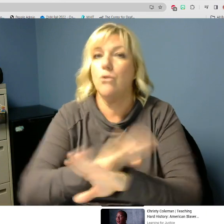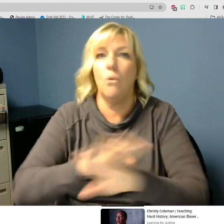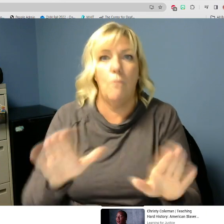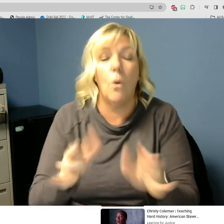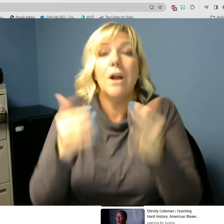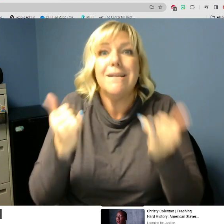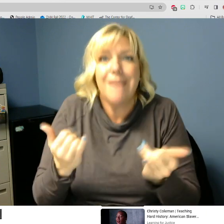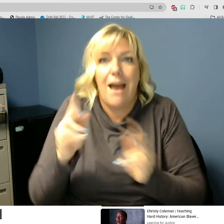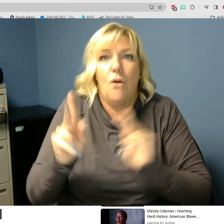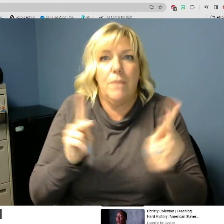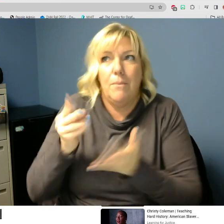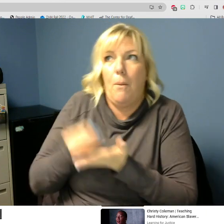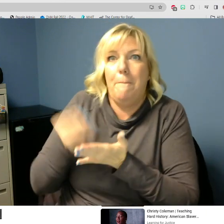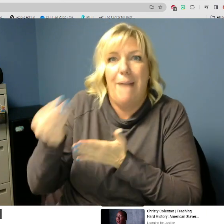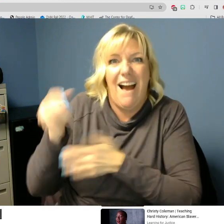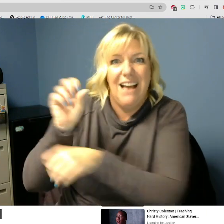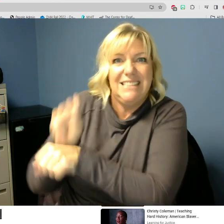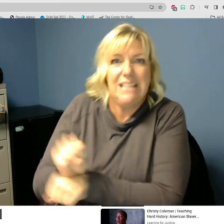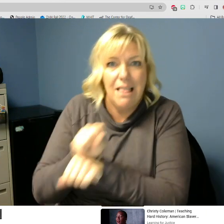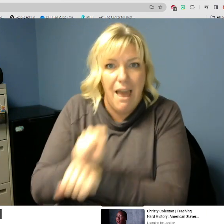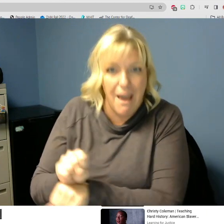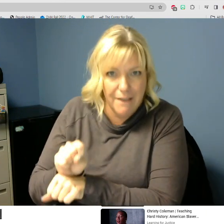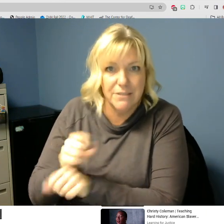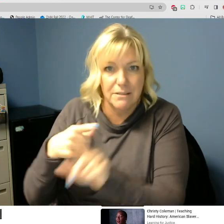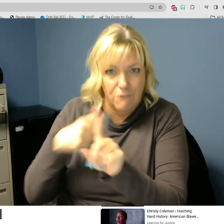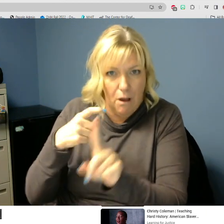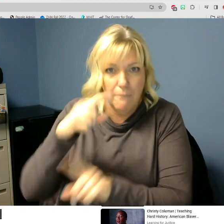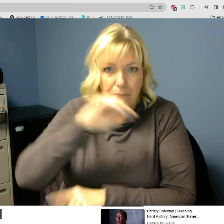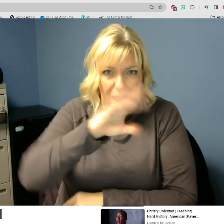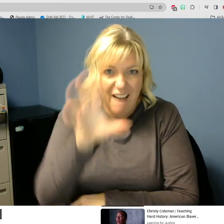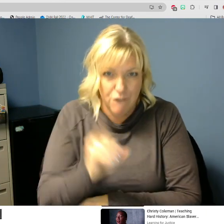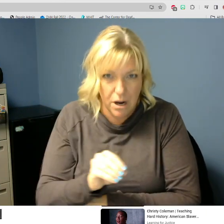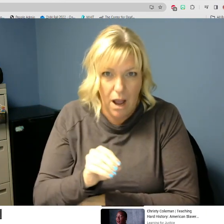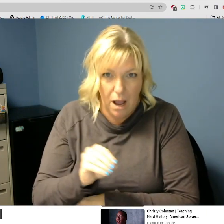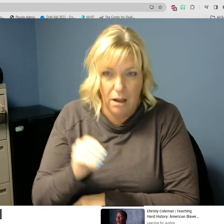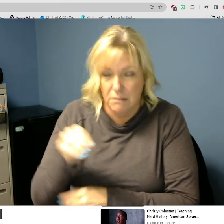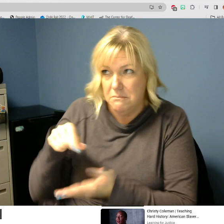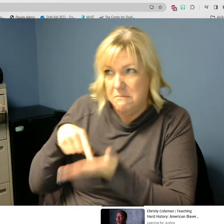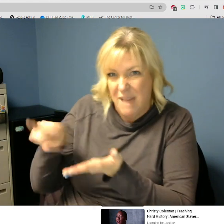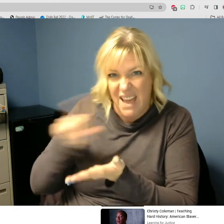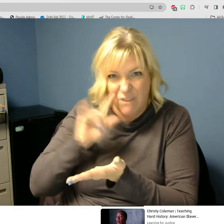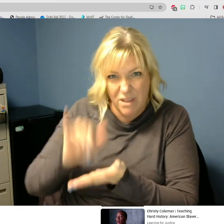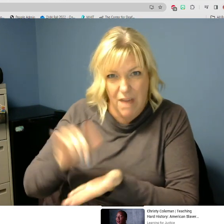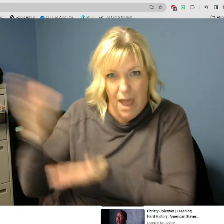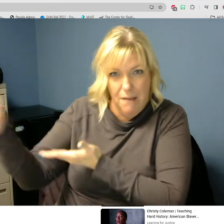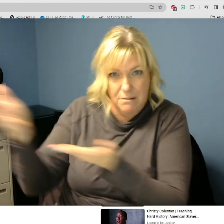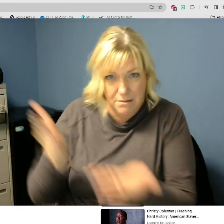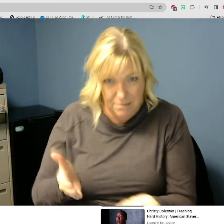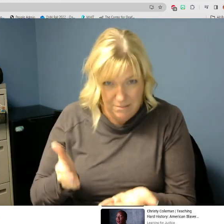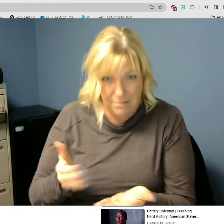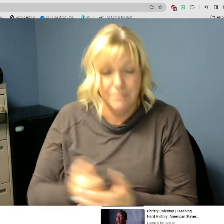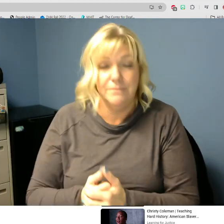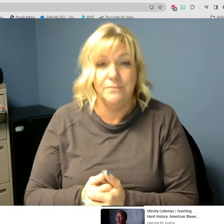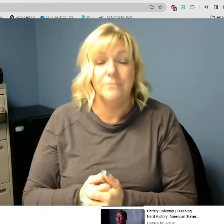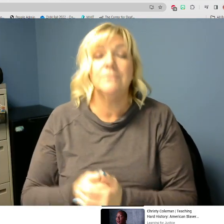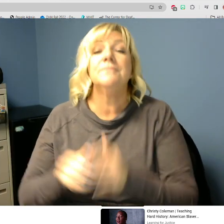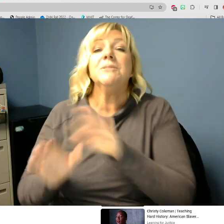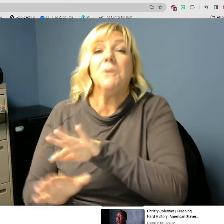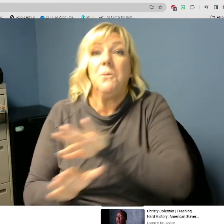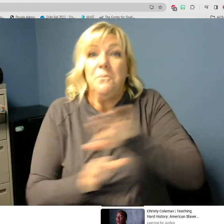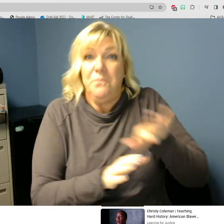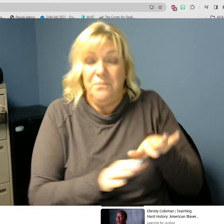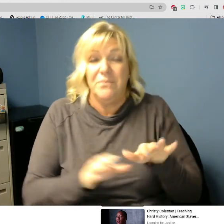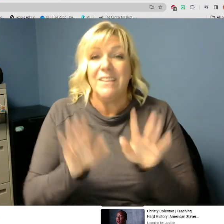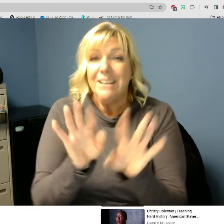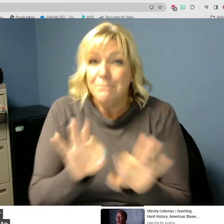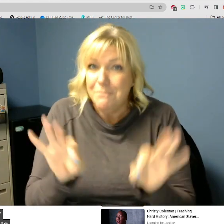context of U.S. history. But I thought you would find of interest these three women that I have listed there.